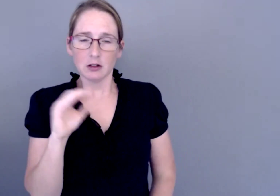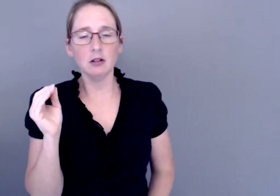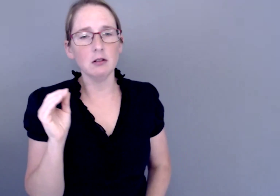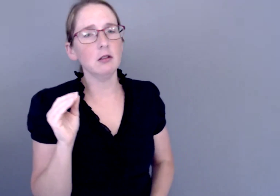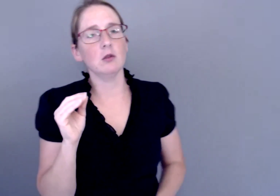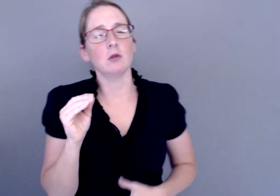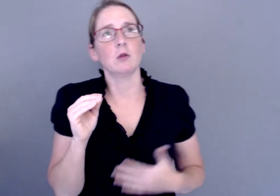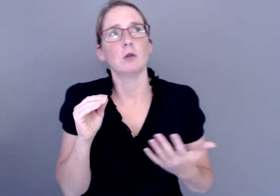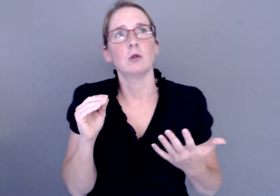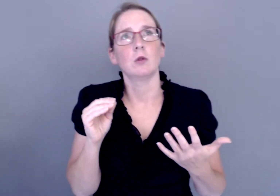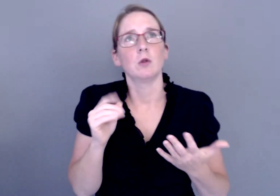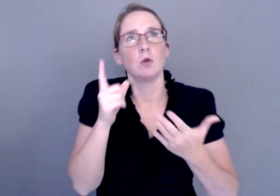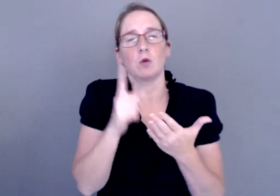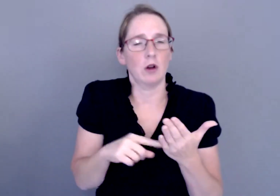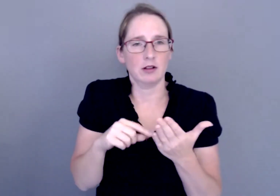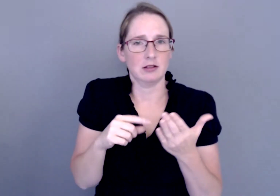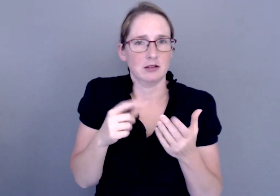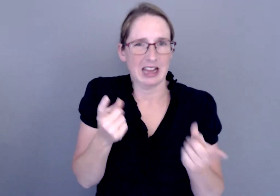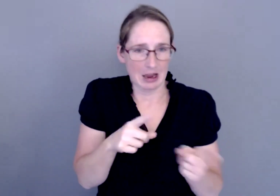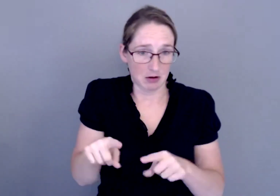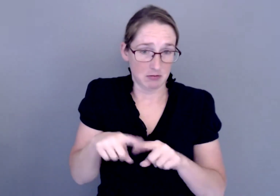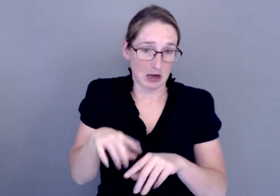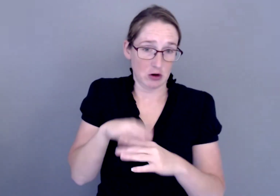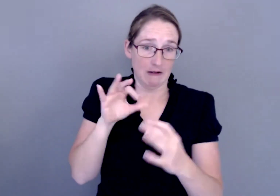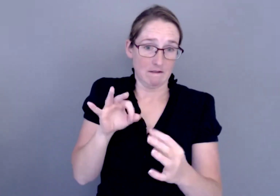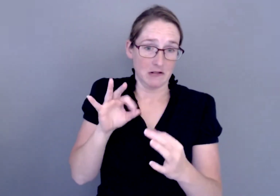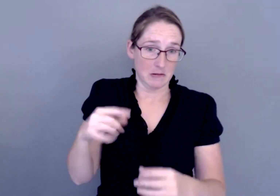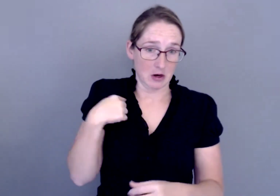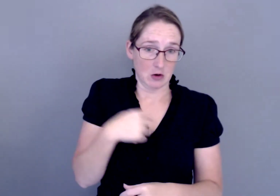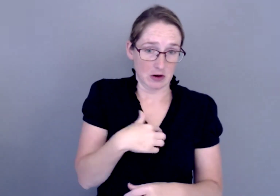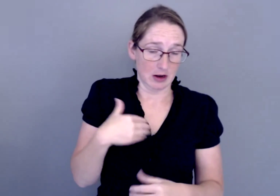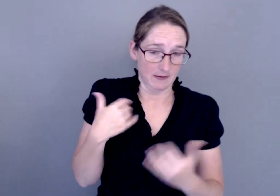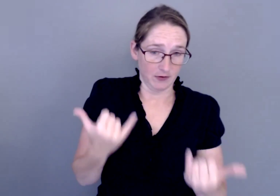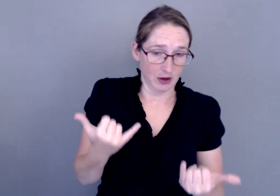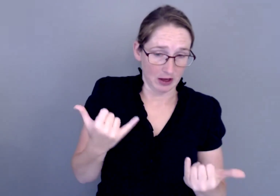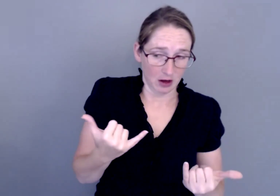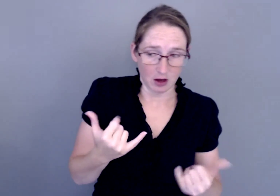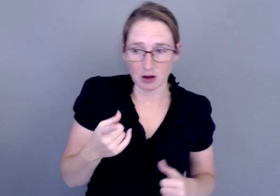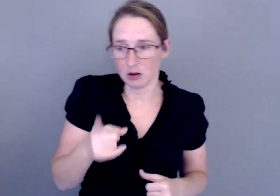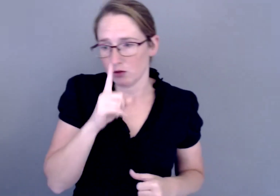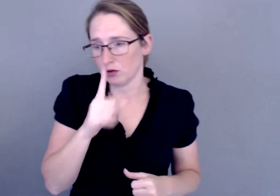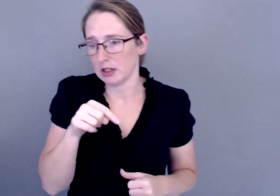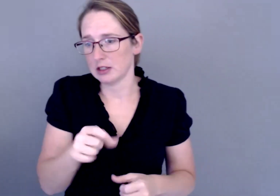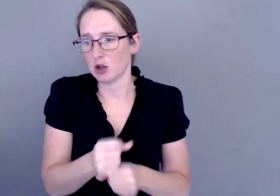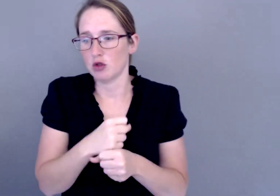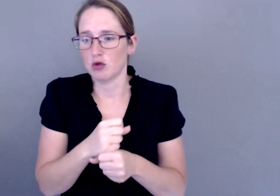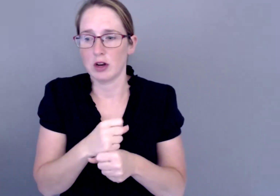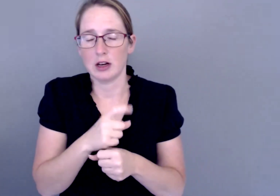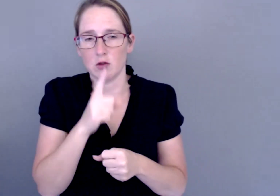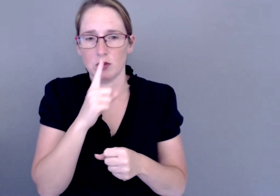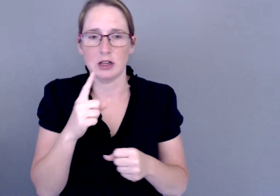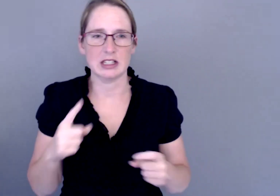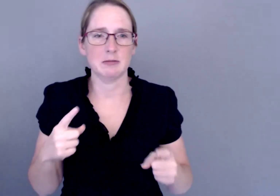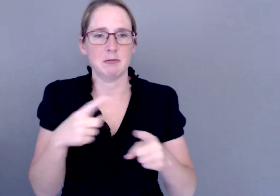what that is doing, based on feedback that we have, is it's creating sort of a